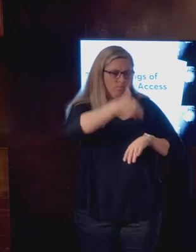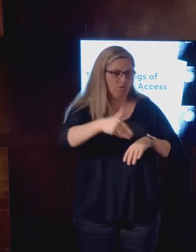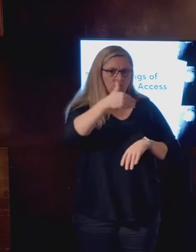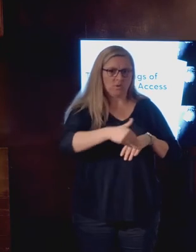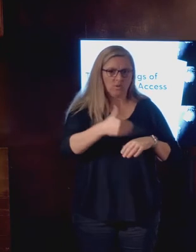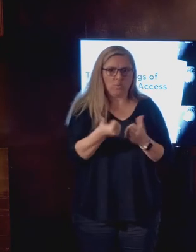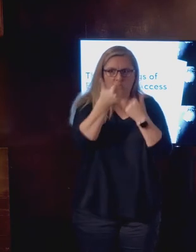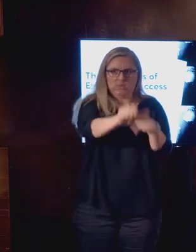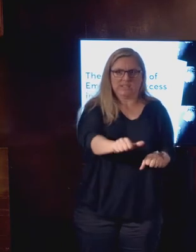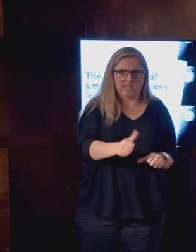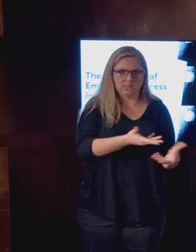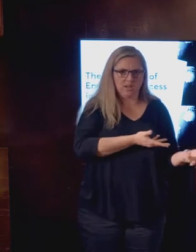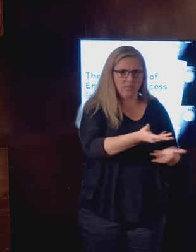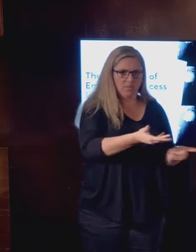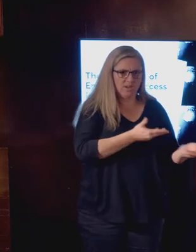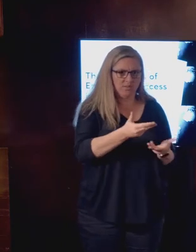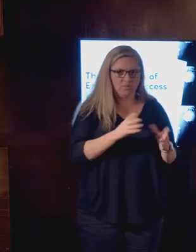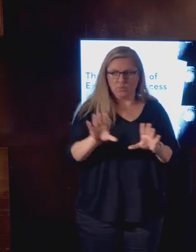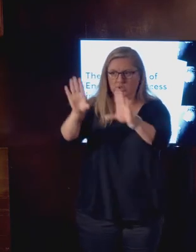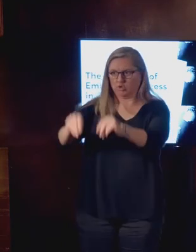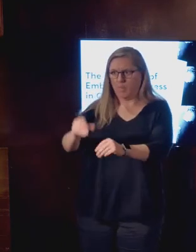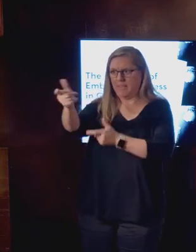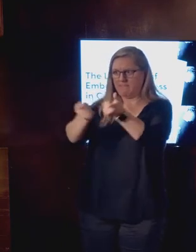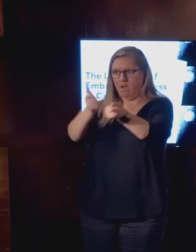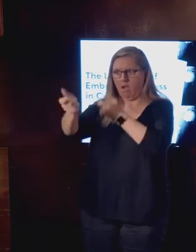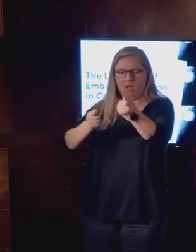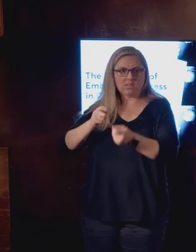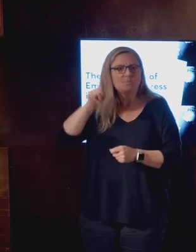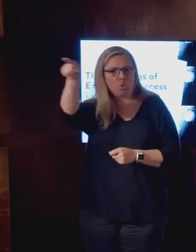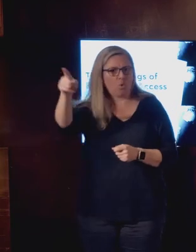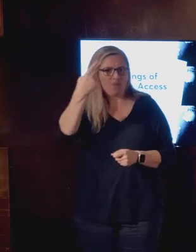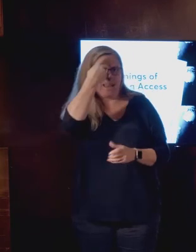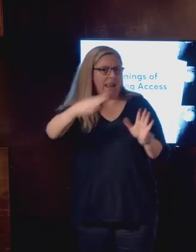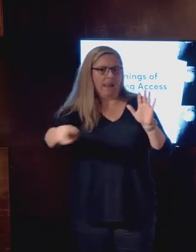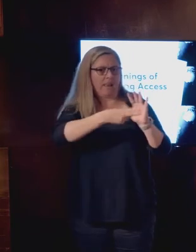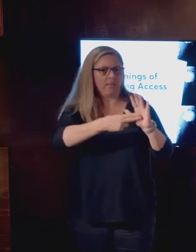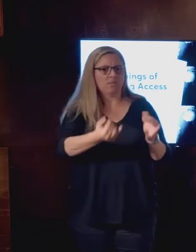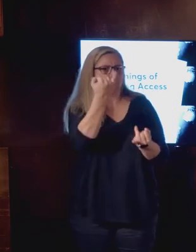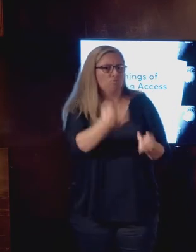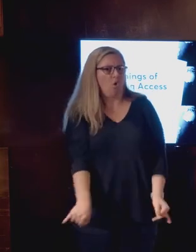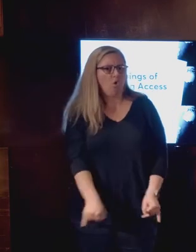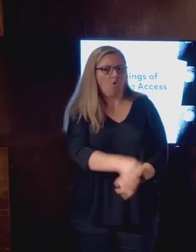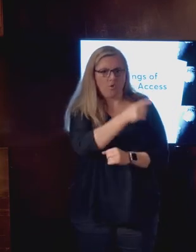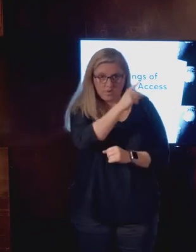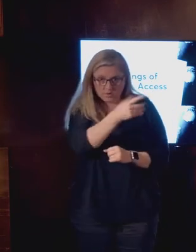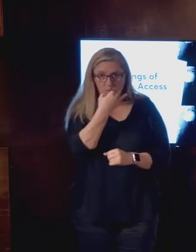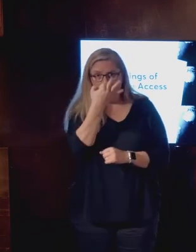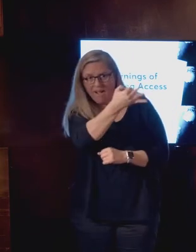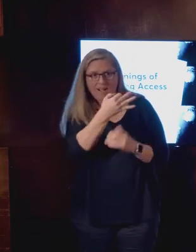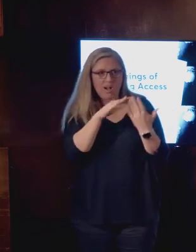protect our performers, we stopped inviting people from outside to review and asked our community